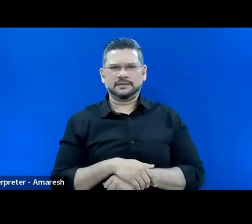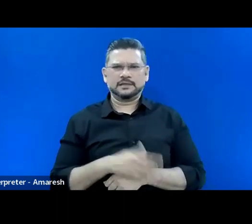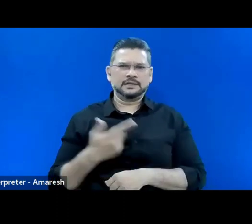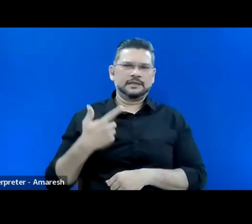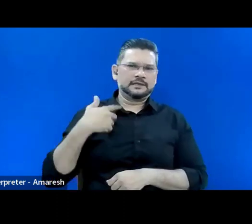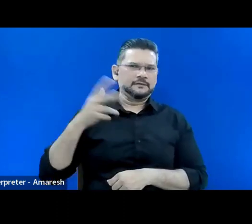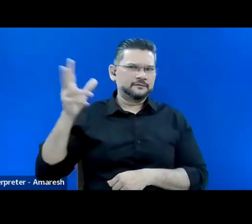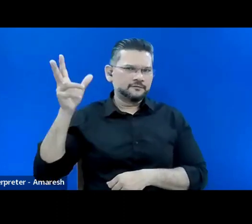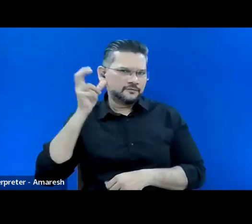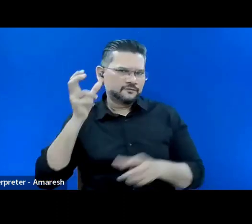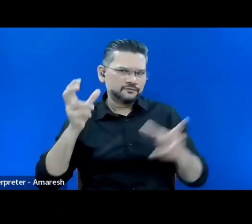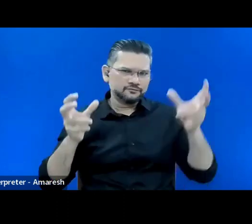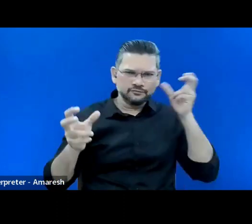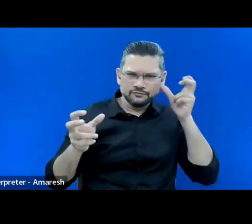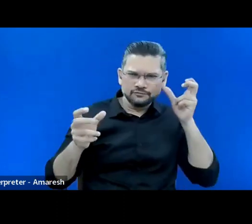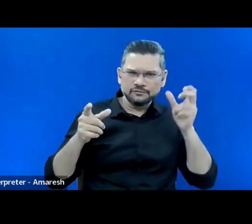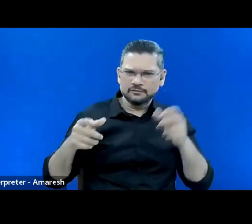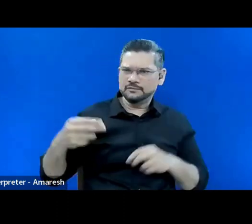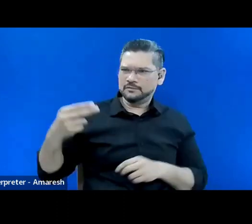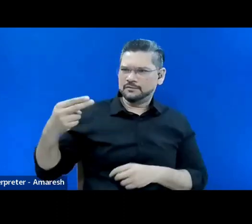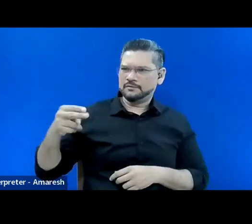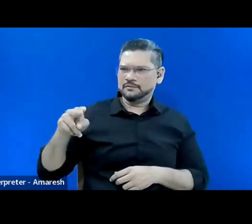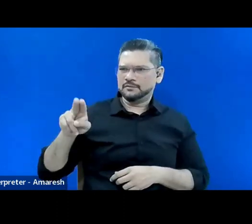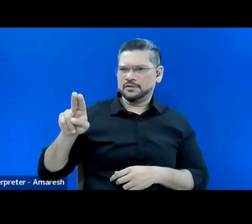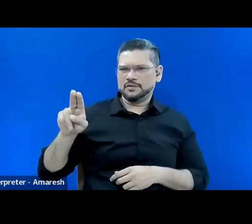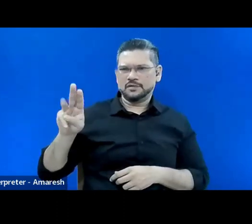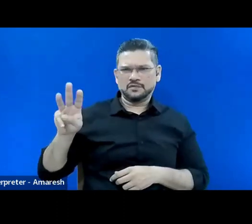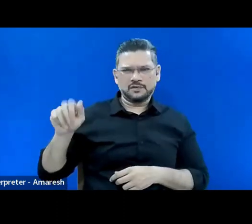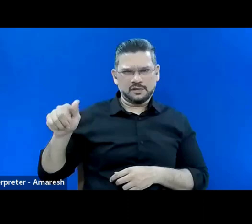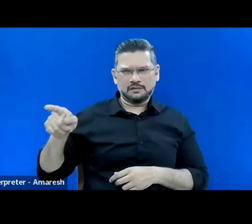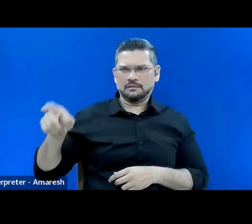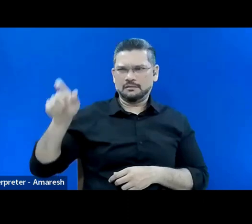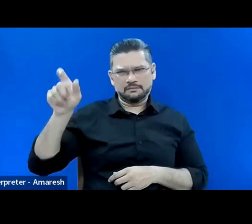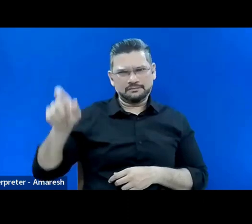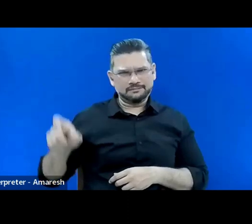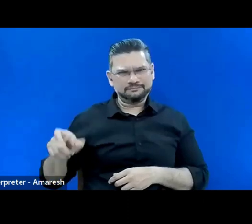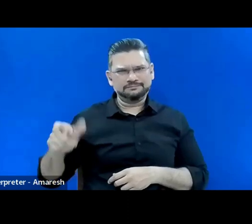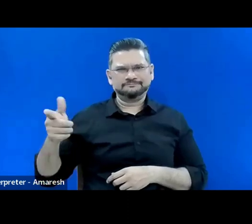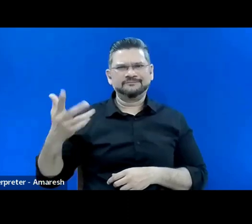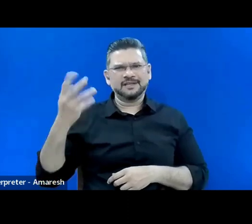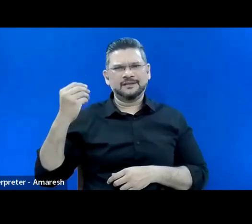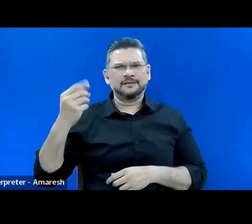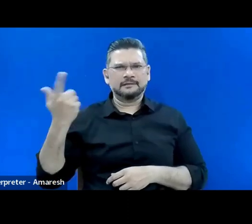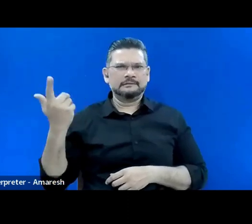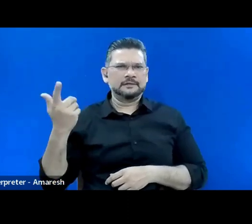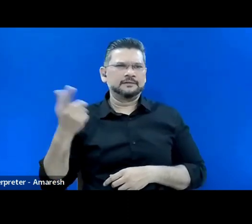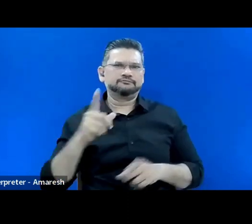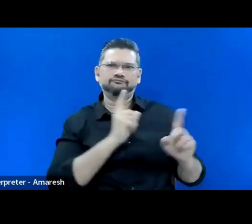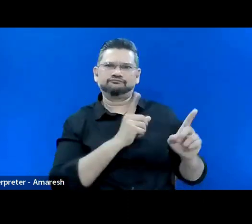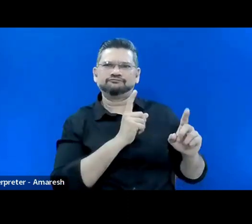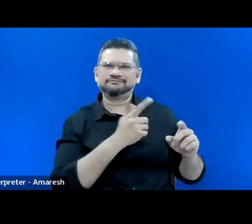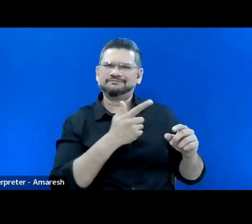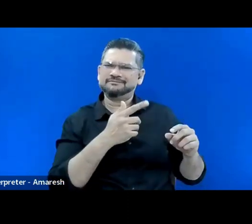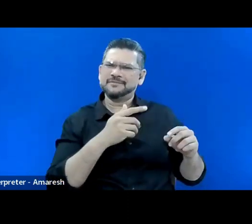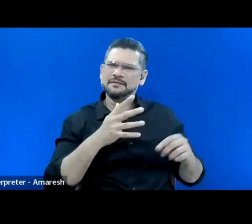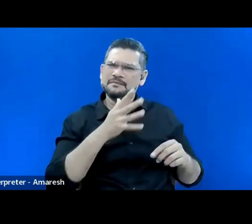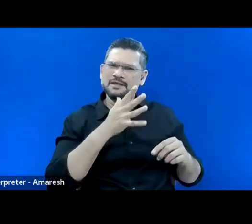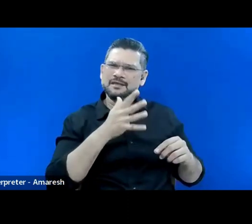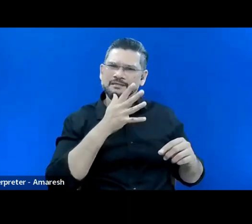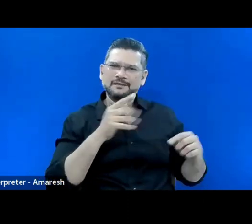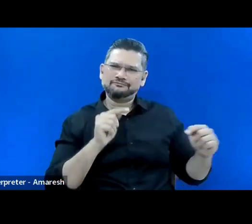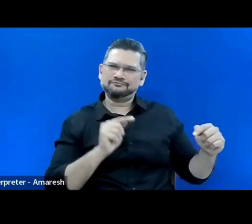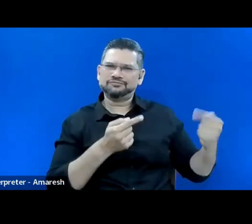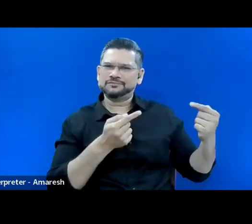says, oh, Hawa lives with a bipolar condition, and so she threatened her mother. And so we have these incomplete